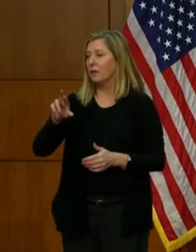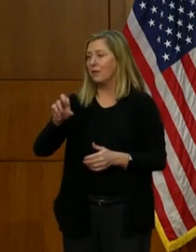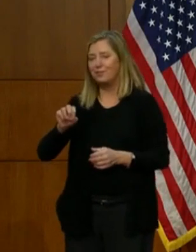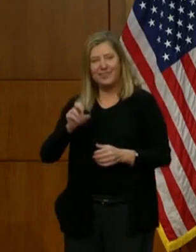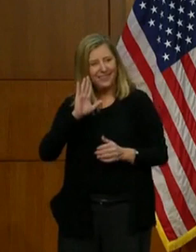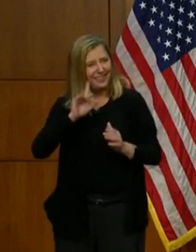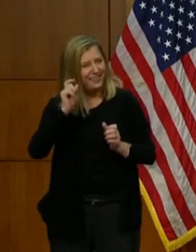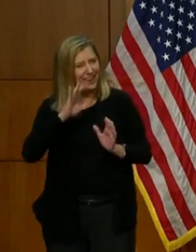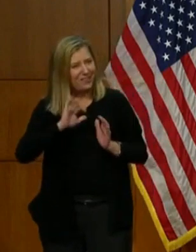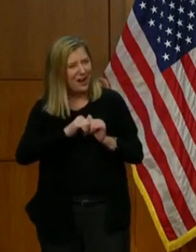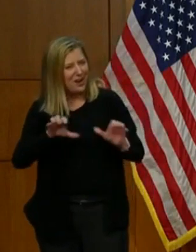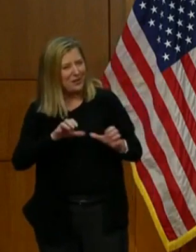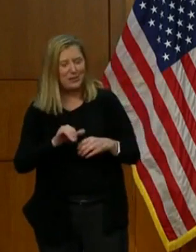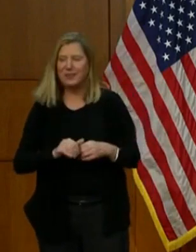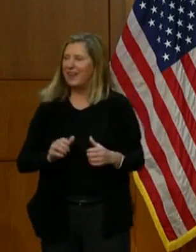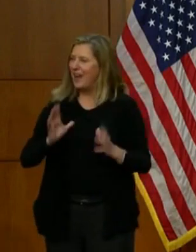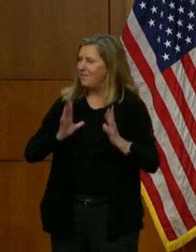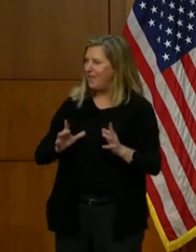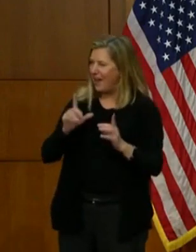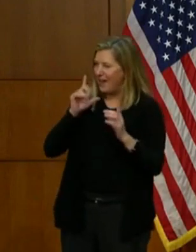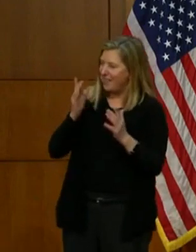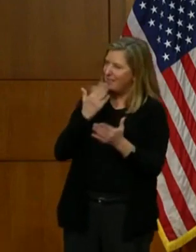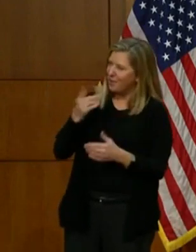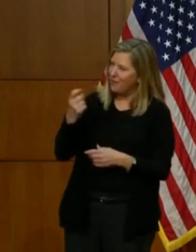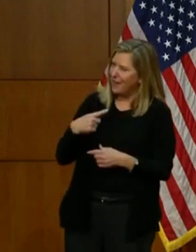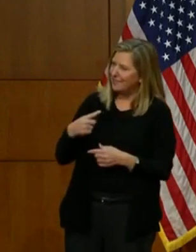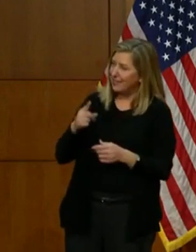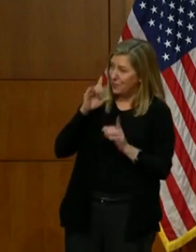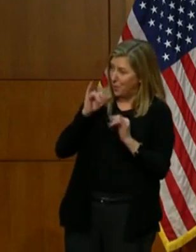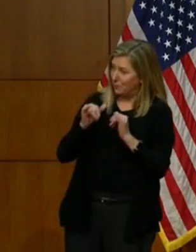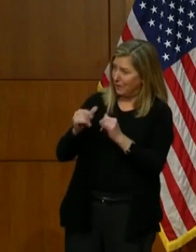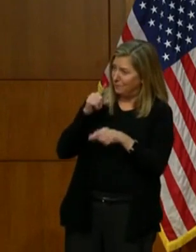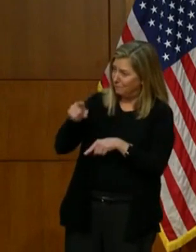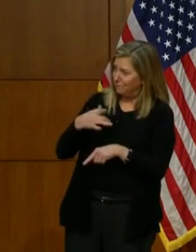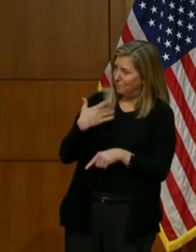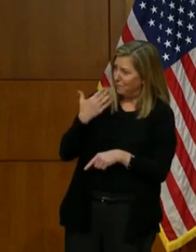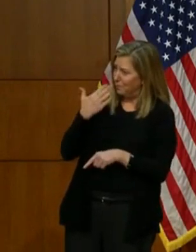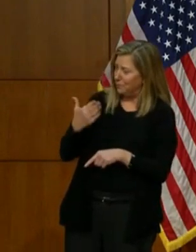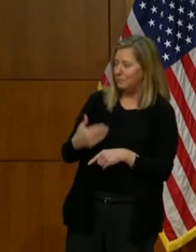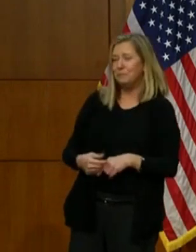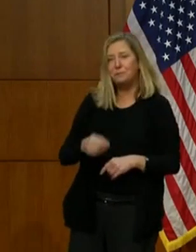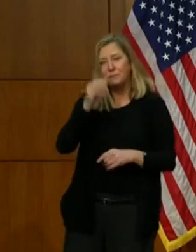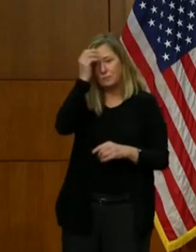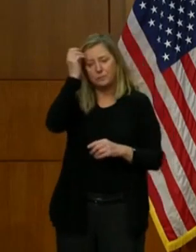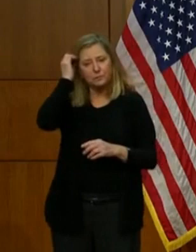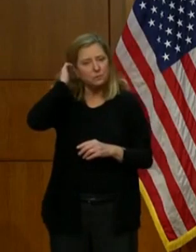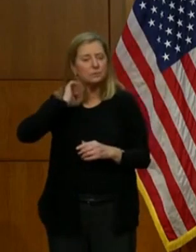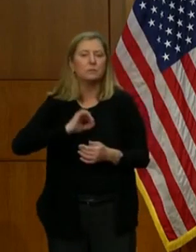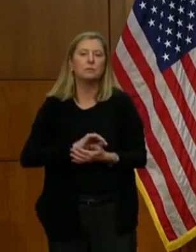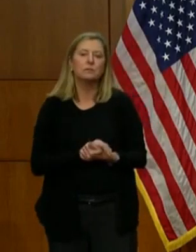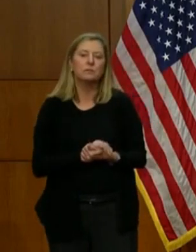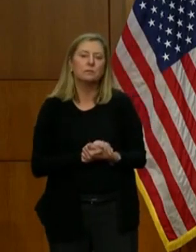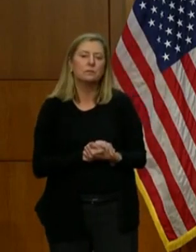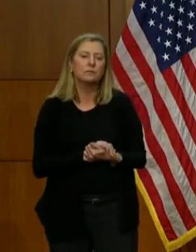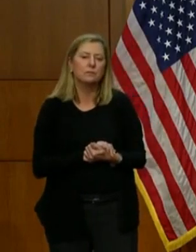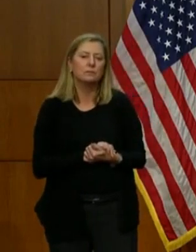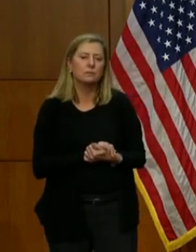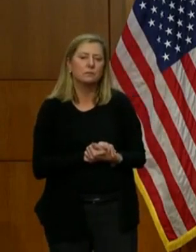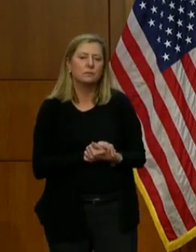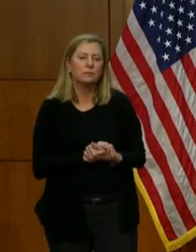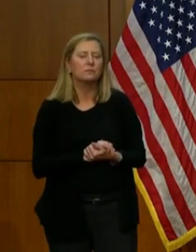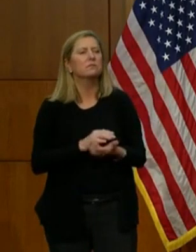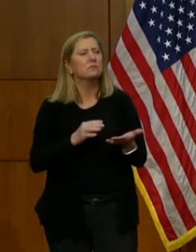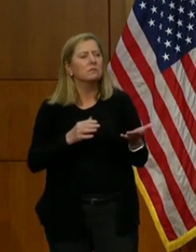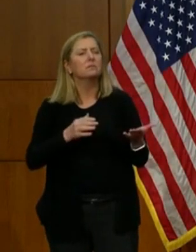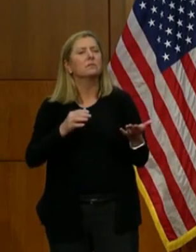I'm fine. Thank you for asking. Hope you are as well. I'm good, thank you. Could you speak to the parents and families who have